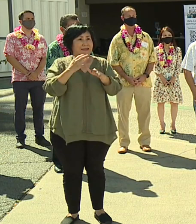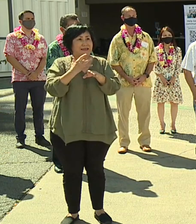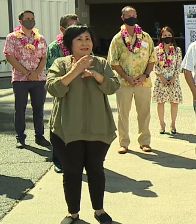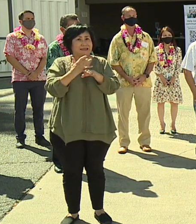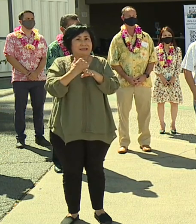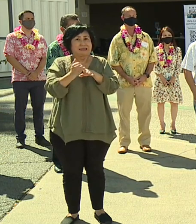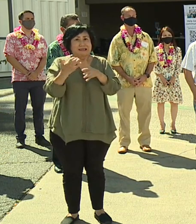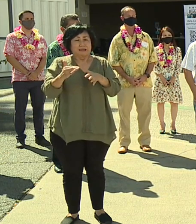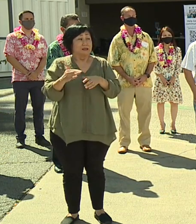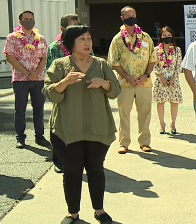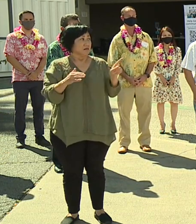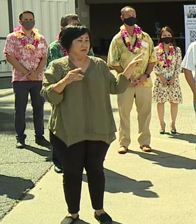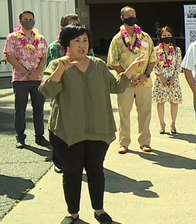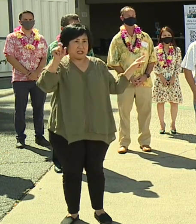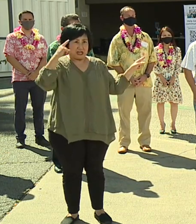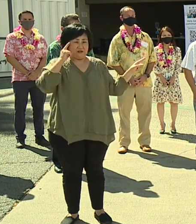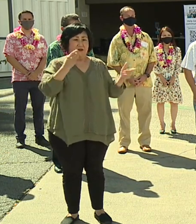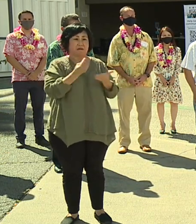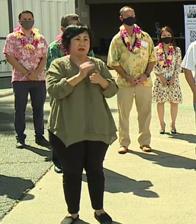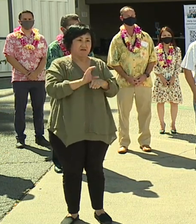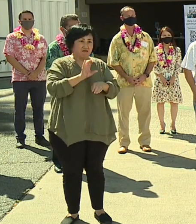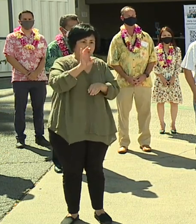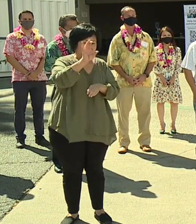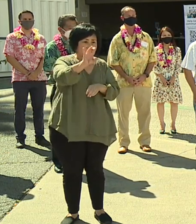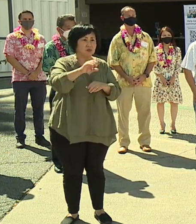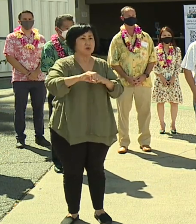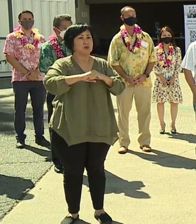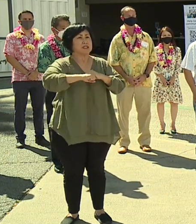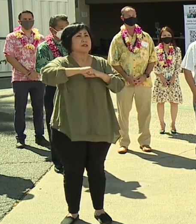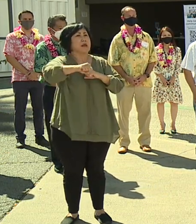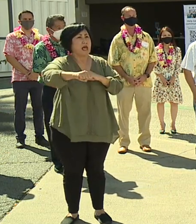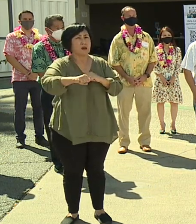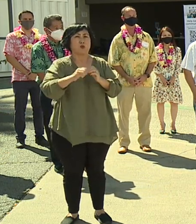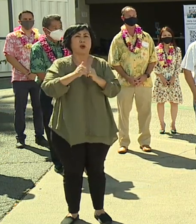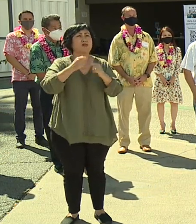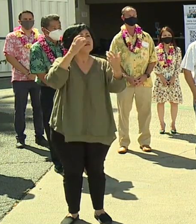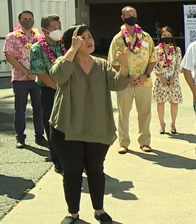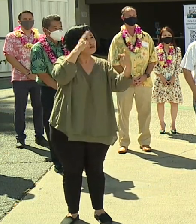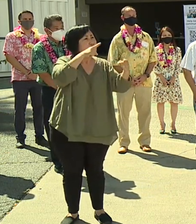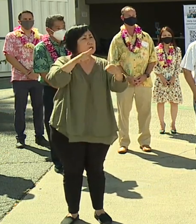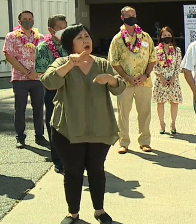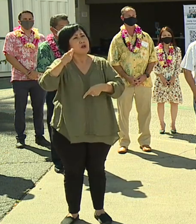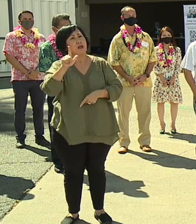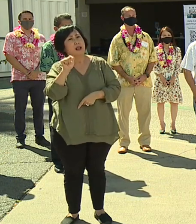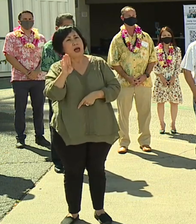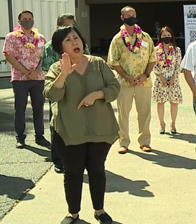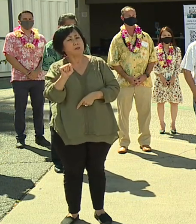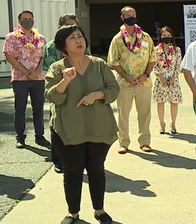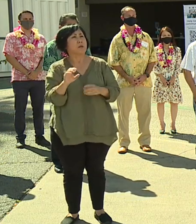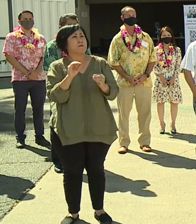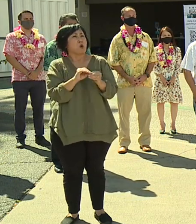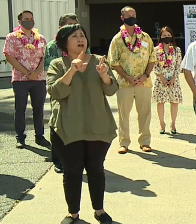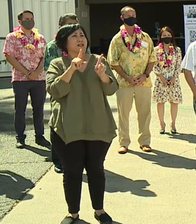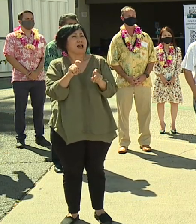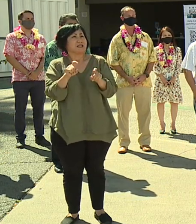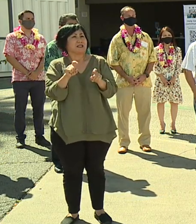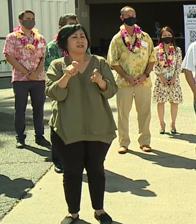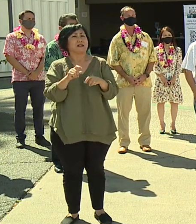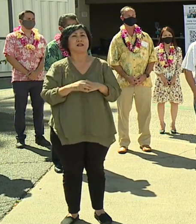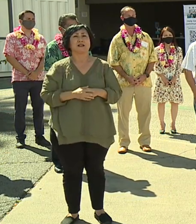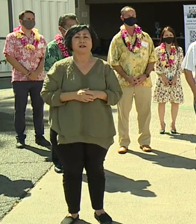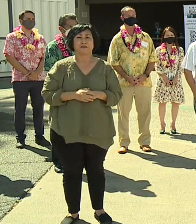term, the governor has funded expanding that capacity with our other local labs. so that more testing can be done. But until we hit